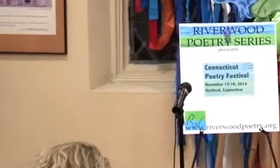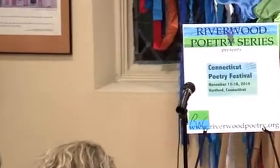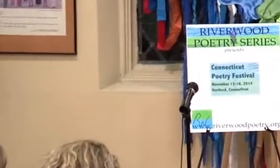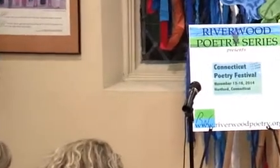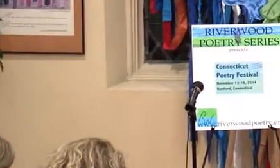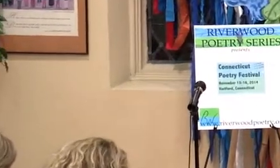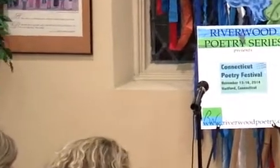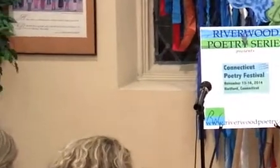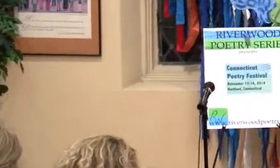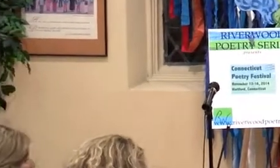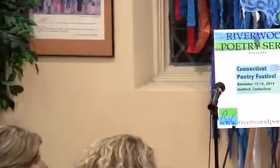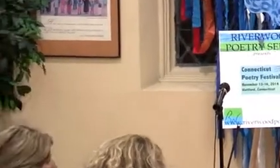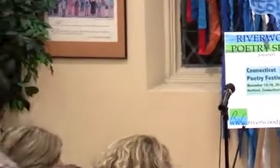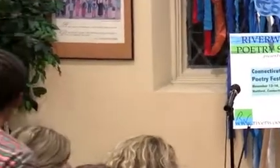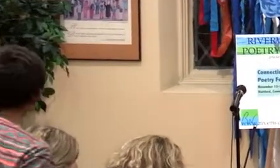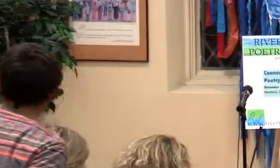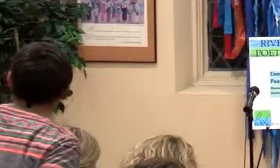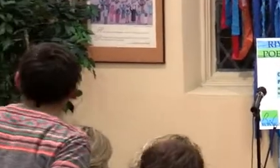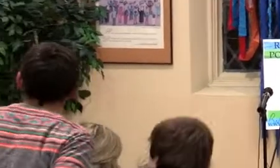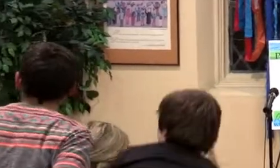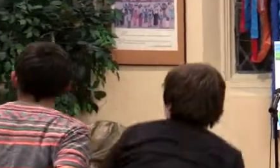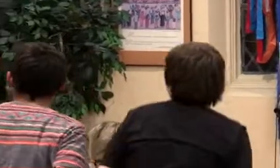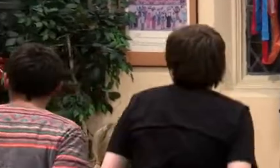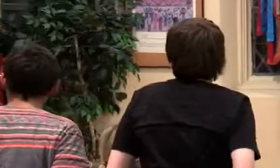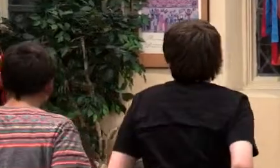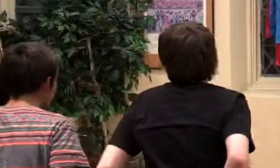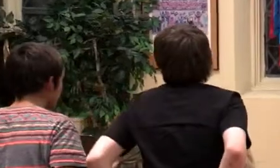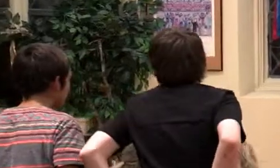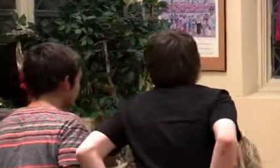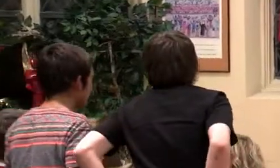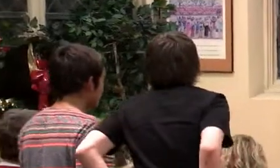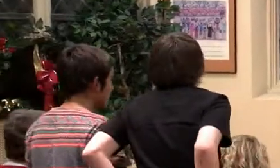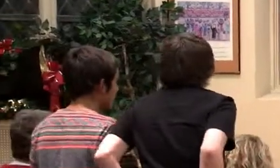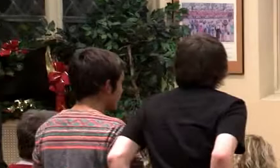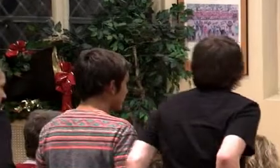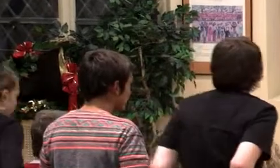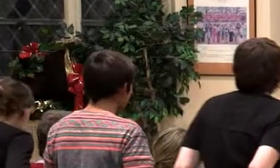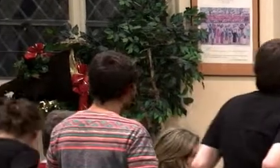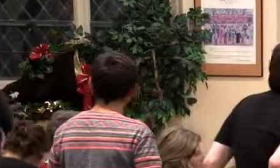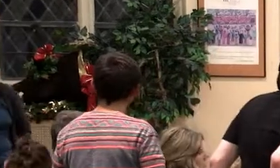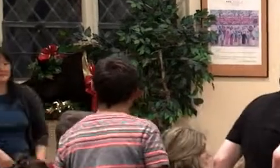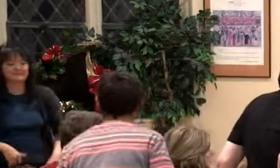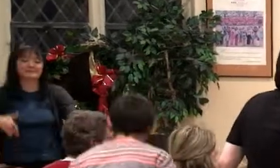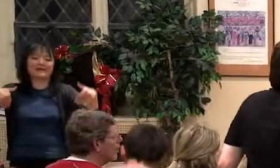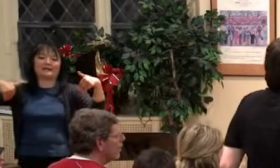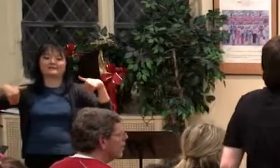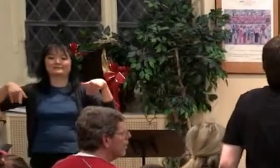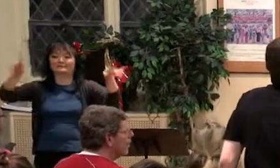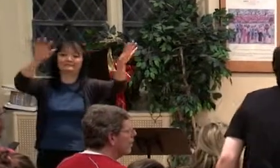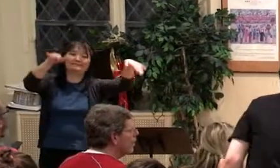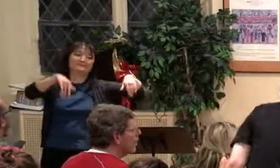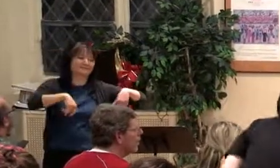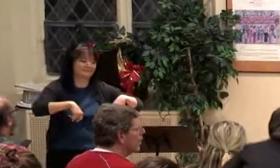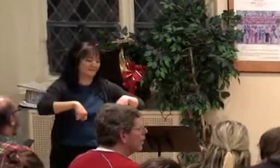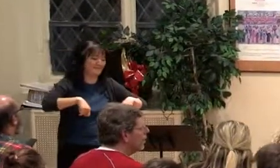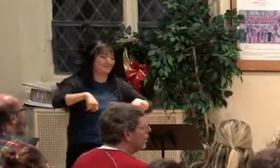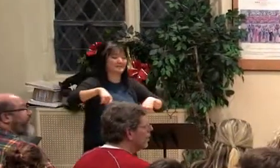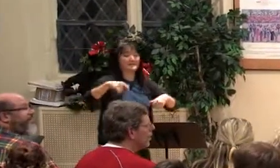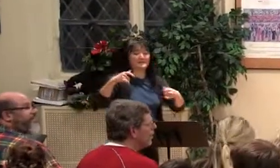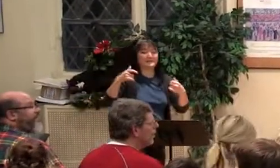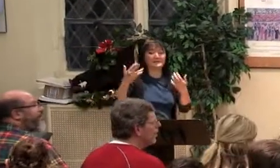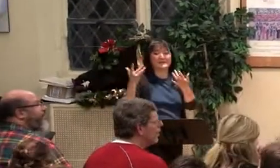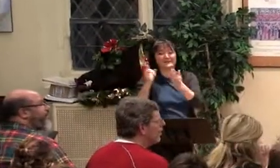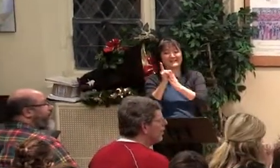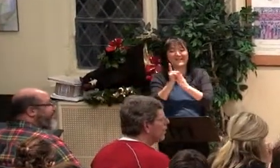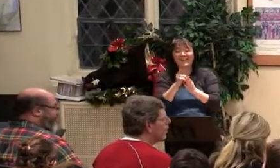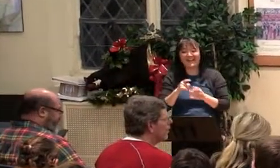you. But don't move yet. Don't move yet. Okay. And then I would